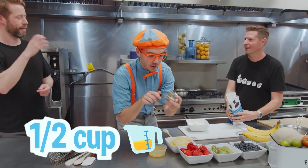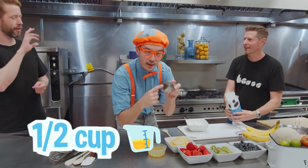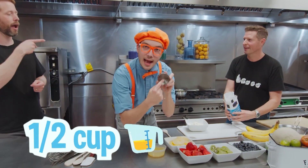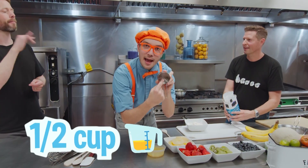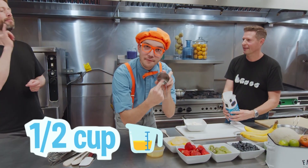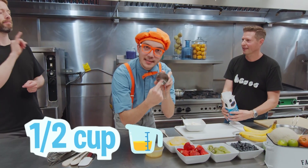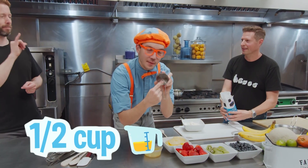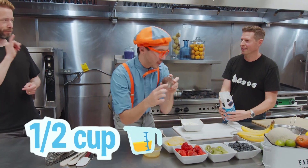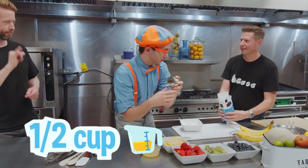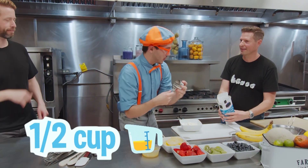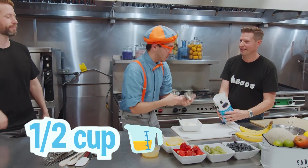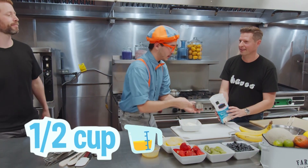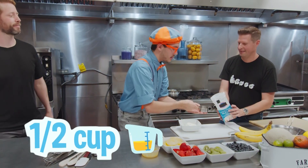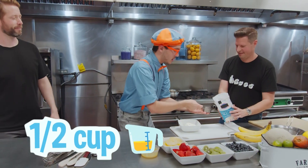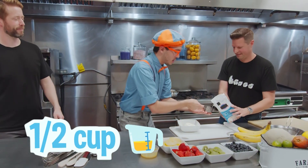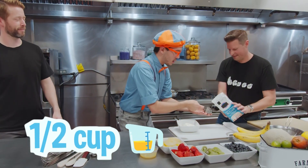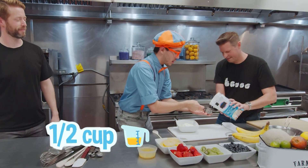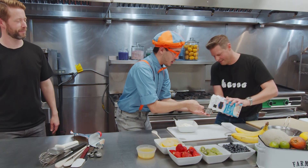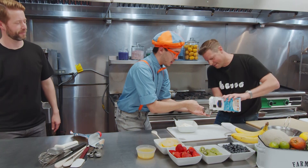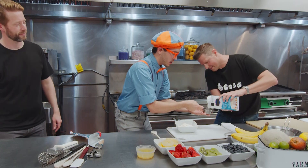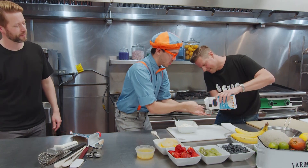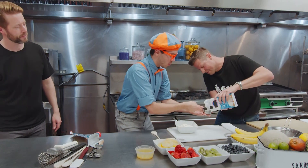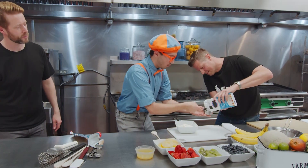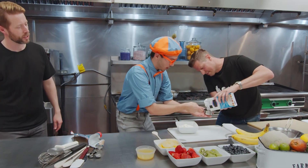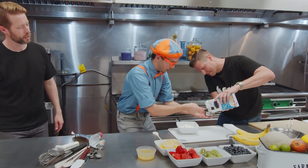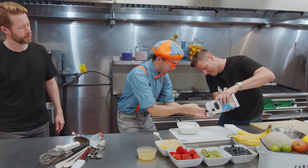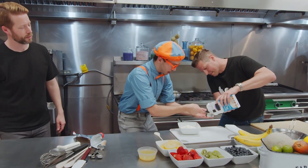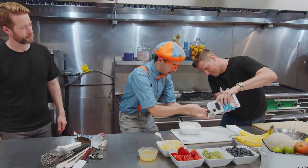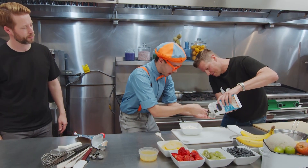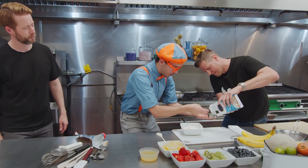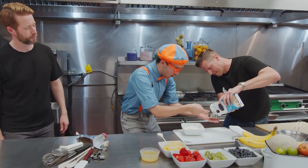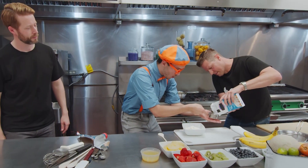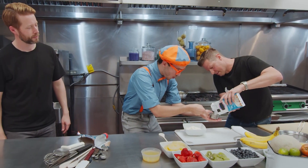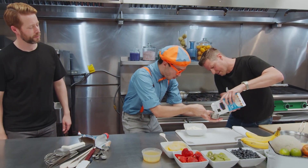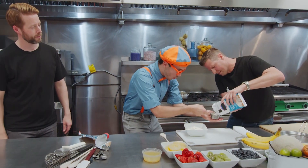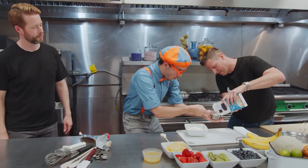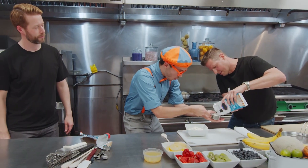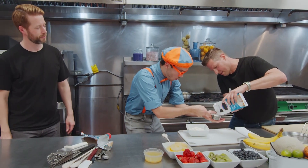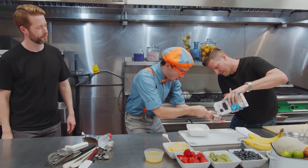Right here! Half a cup! Okay! And we're going to fill it up.